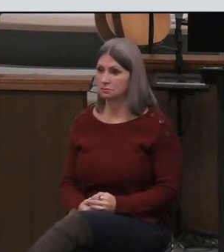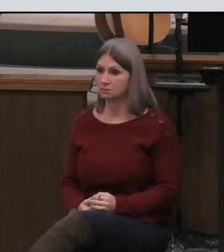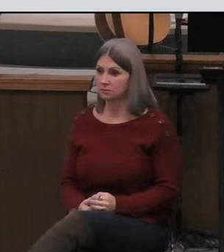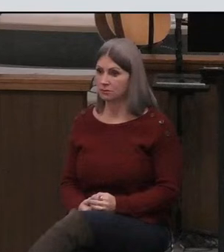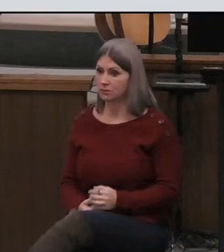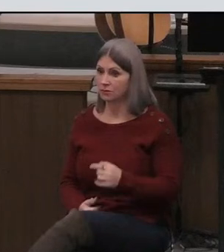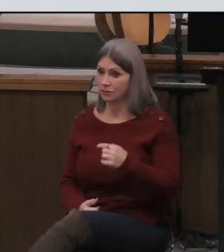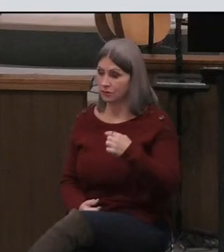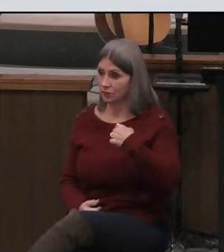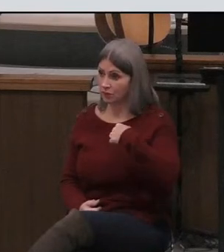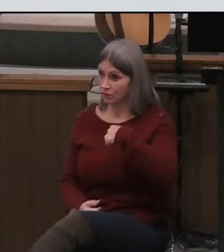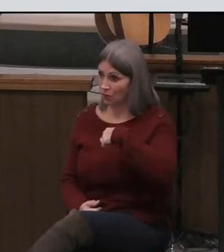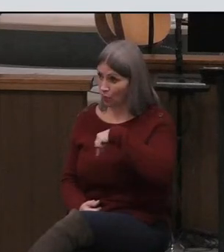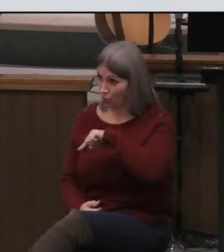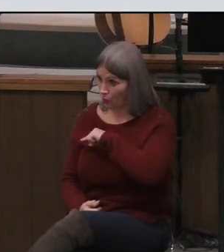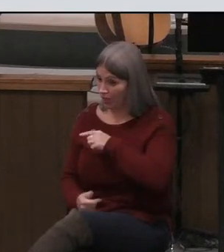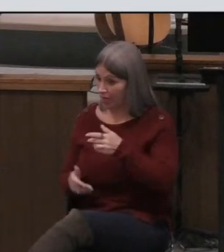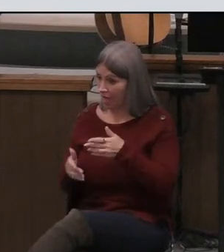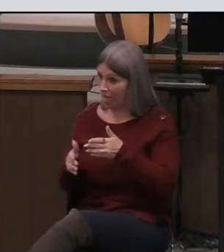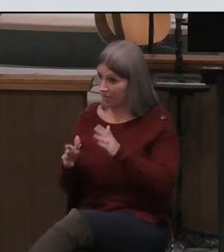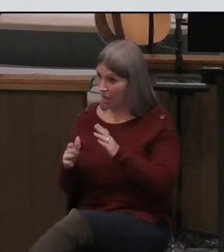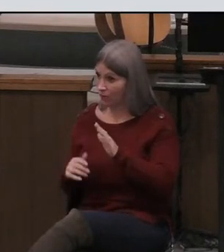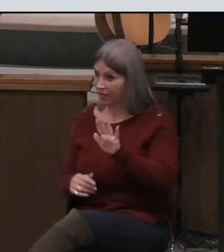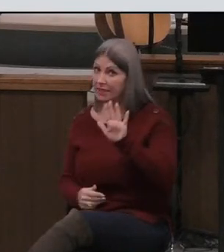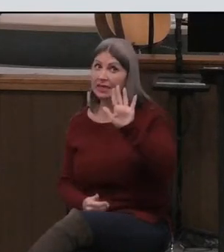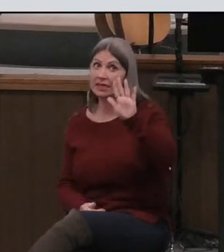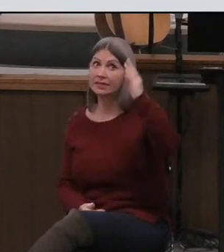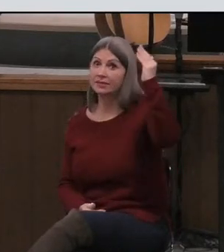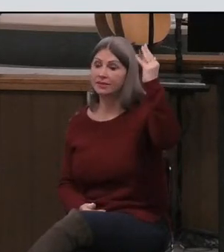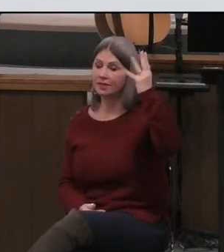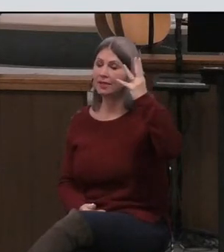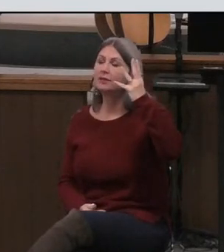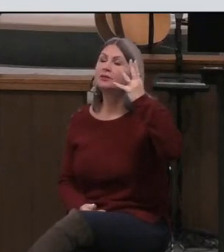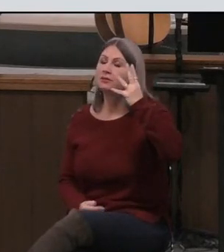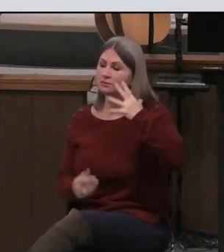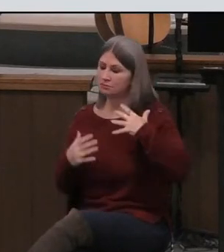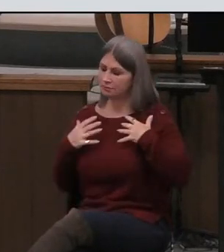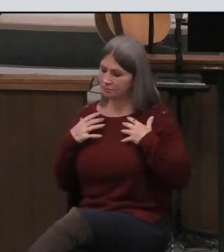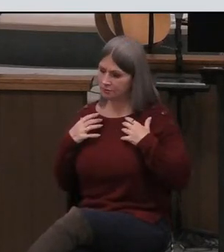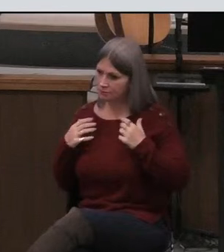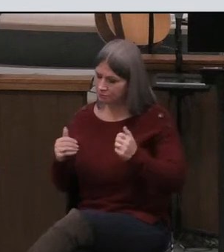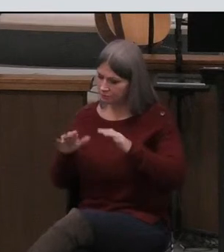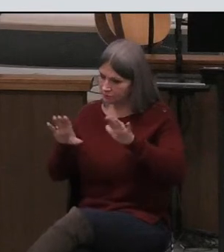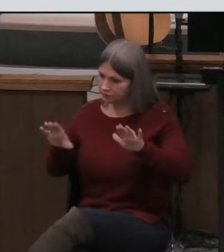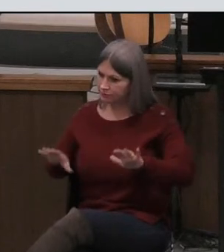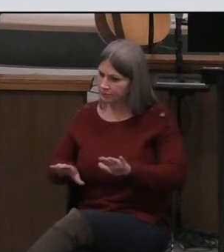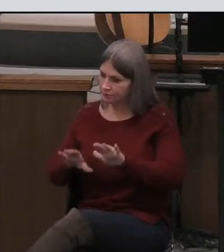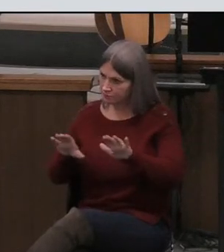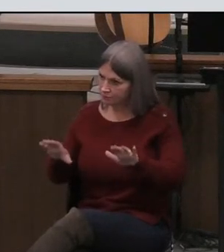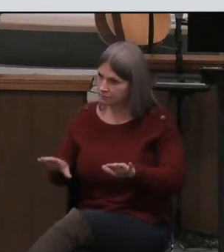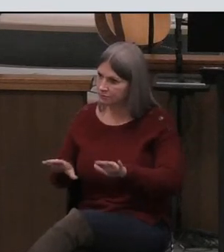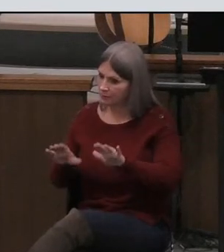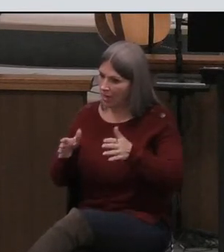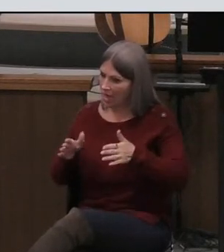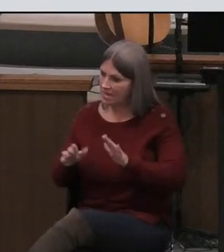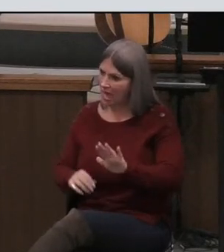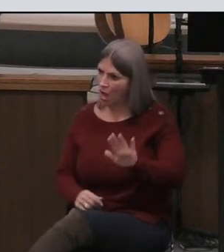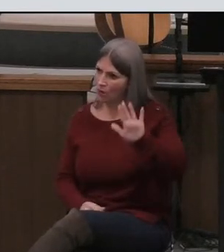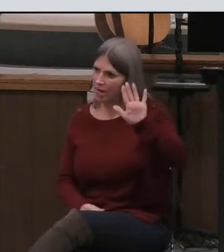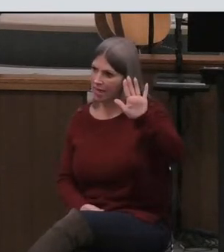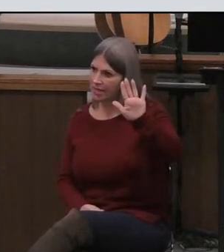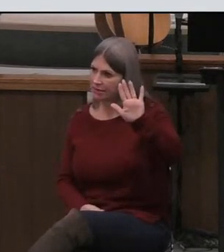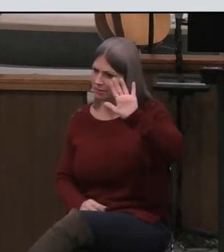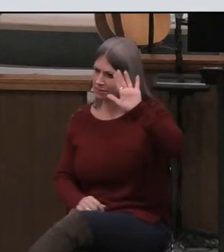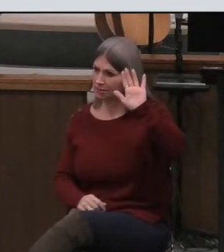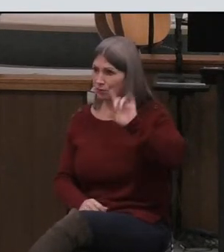Are we allowing the grace of God to work in us? Allowing the grace of God to